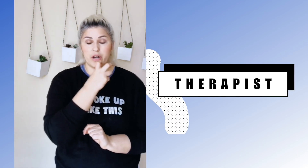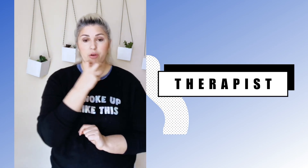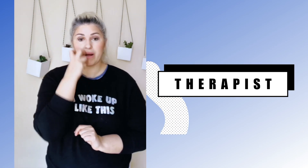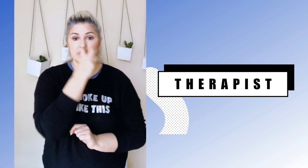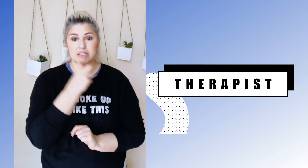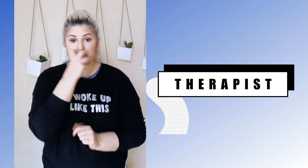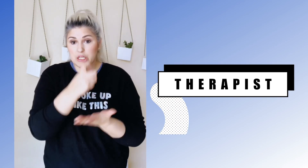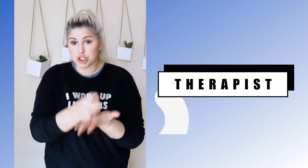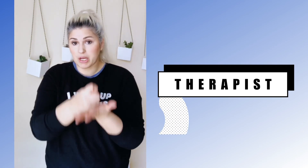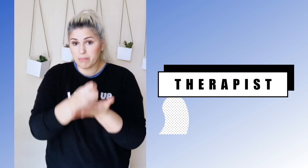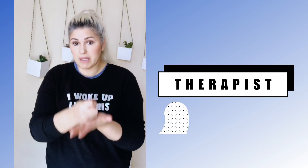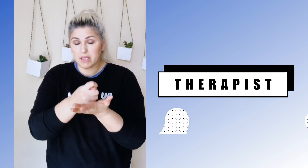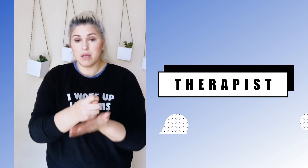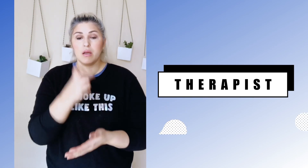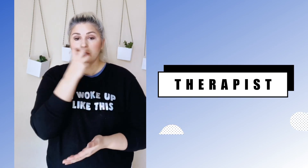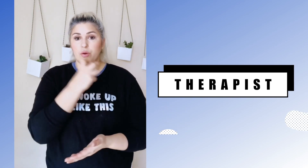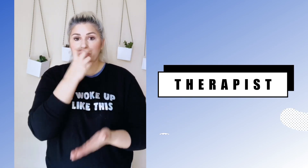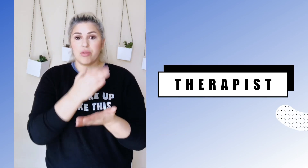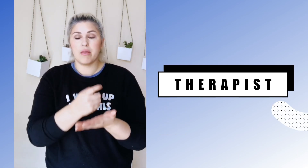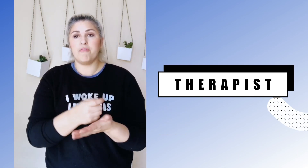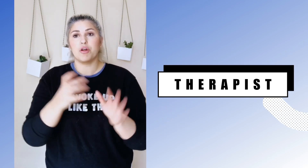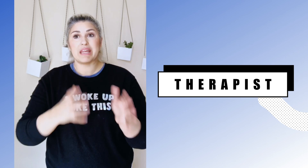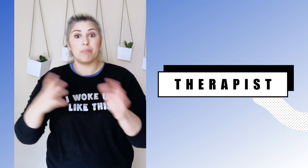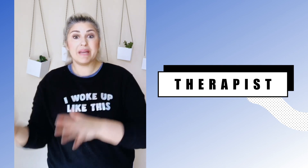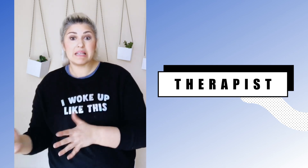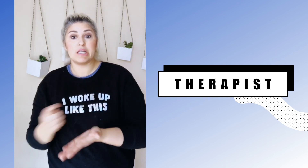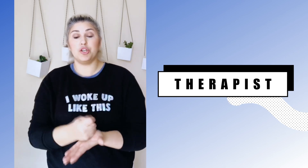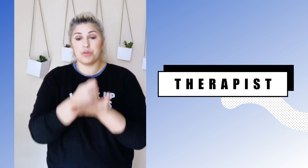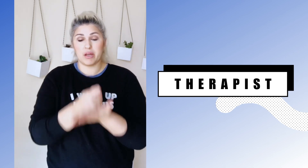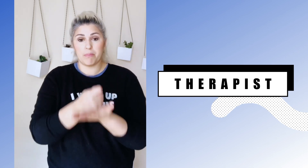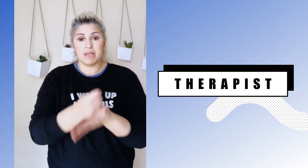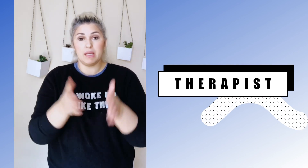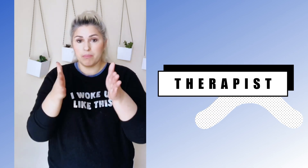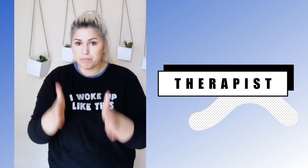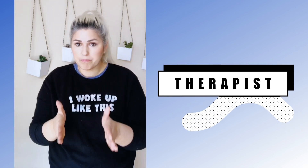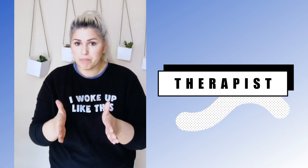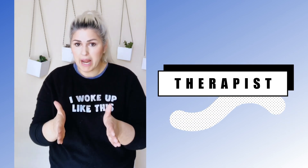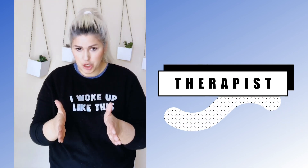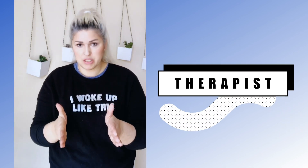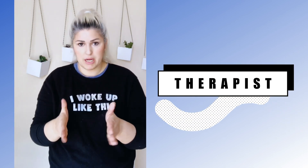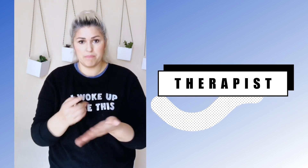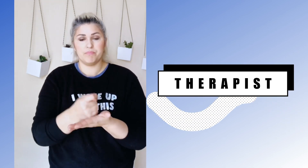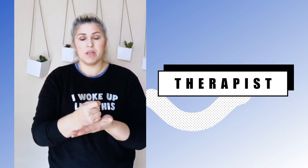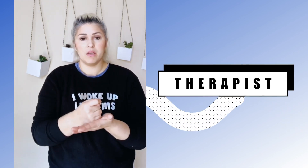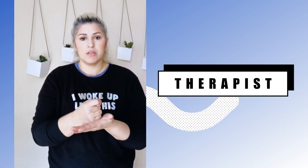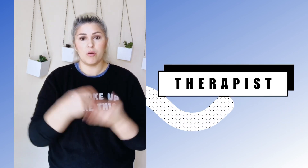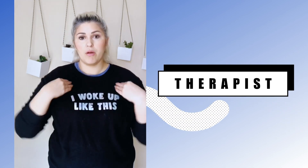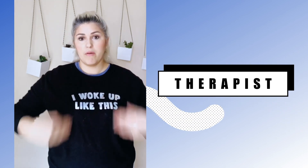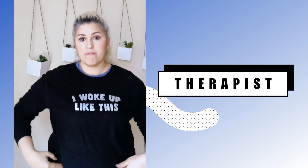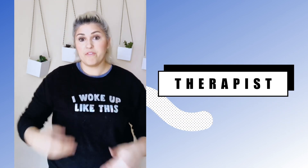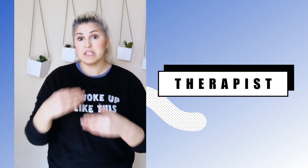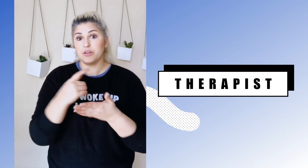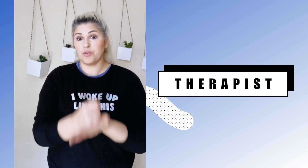circling in front of your mouth, speech therapy. So if you're a therapist, then you do therapy, agent sign.